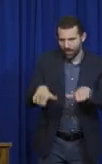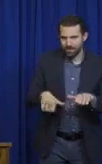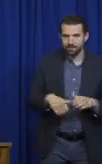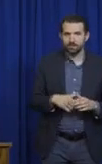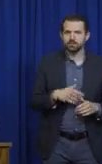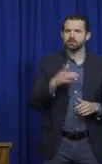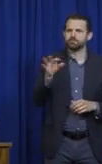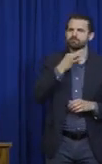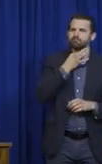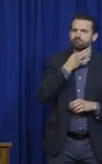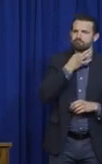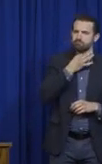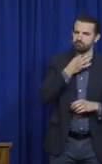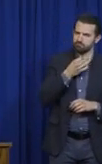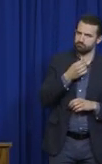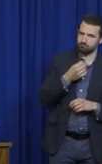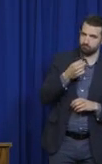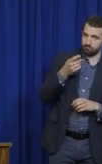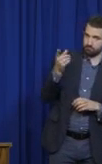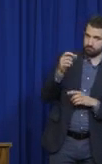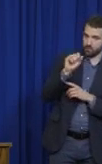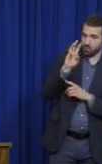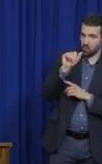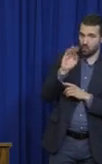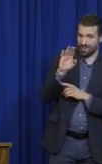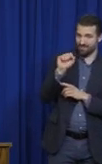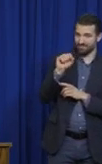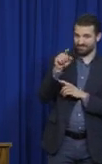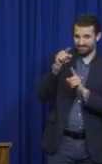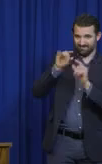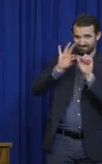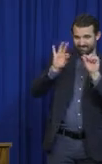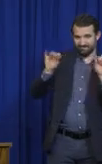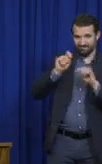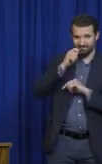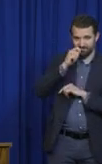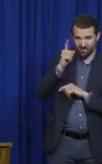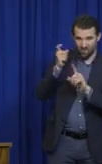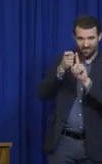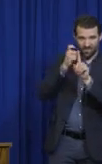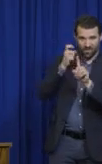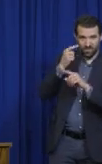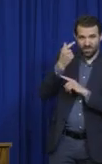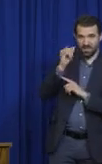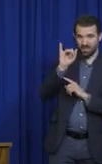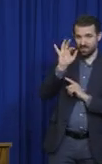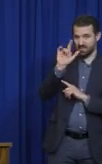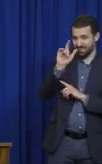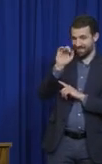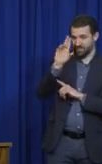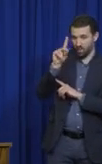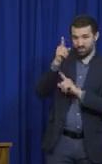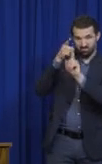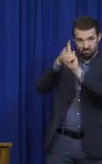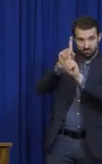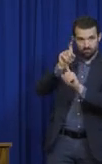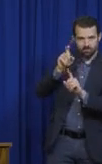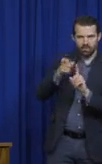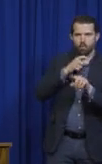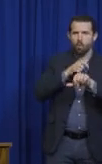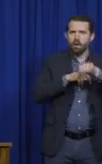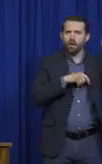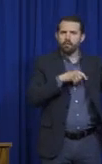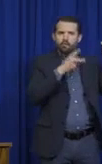if these swabs are necessarily going to come from that facility, and also if you could talk